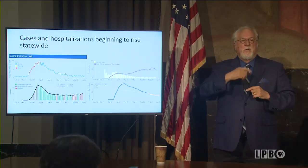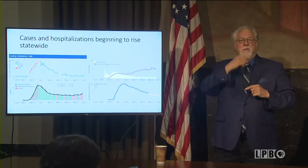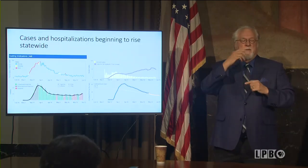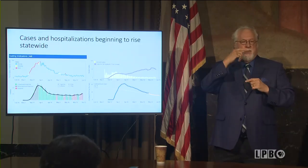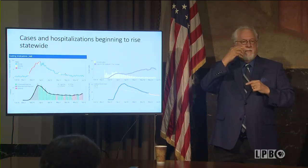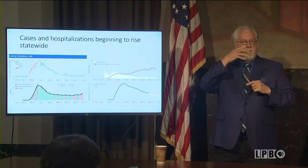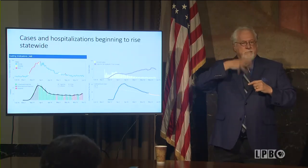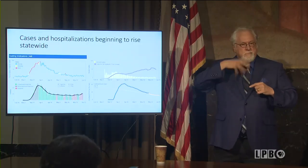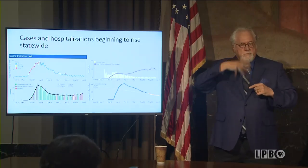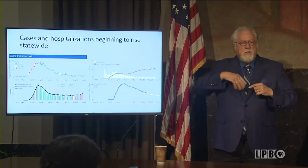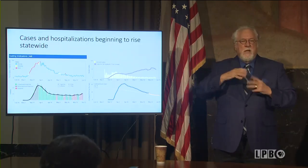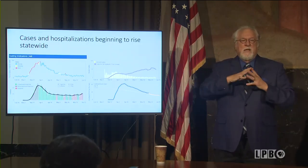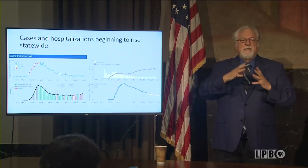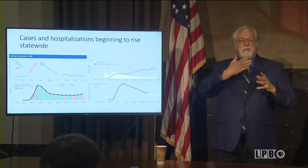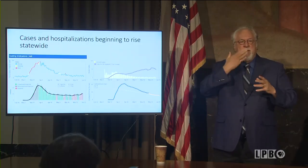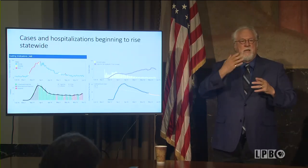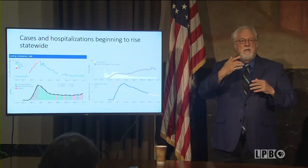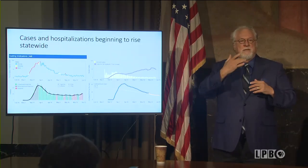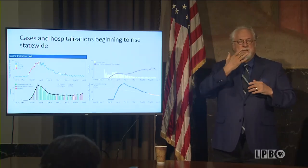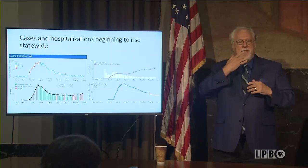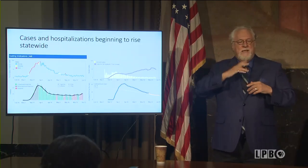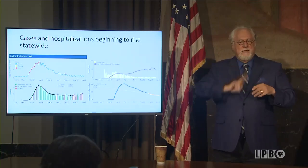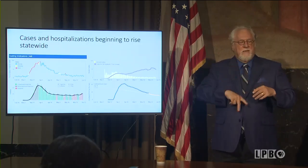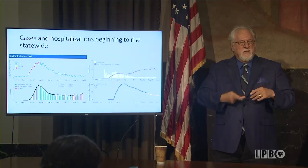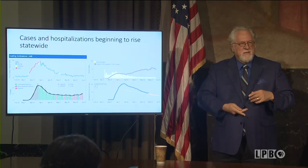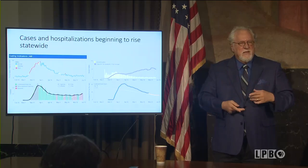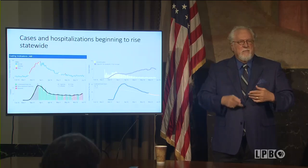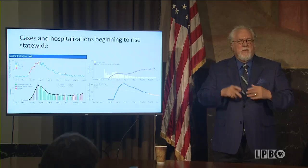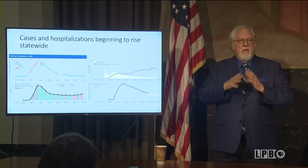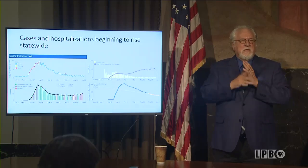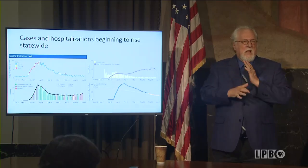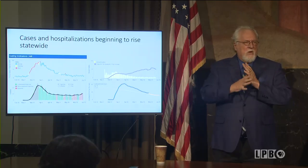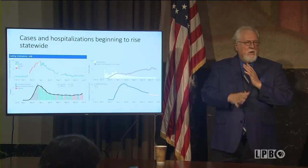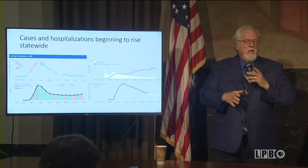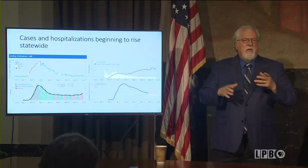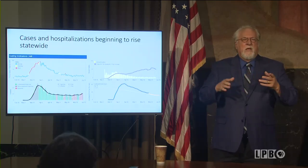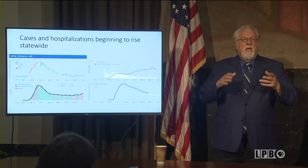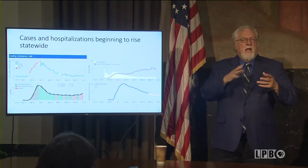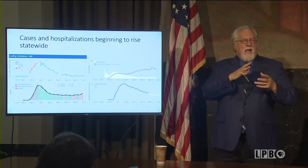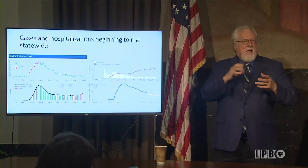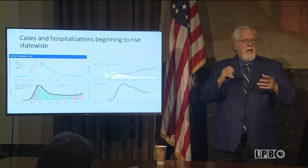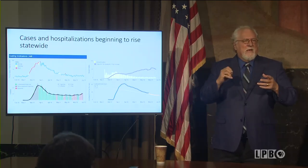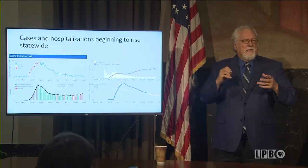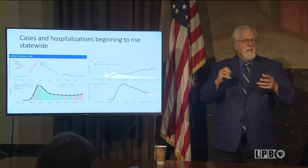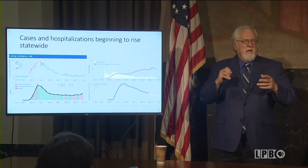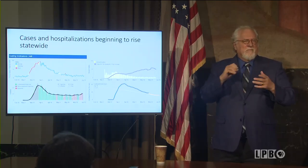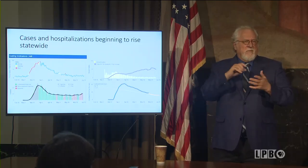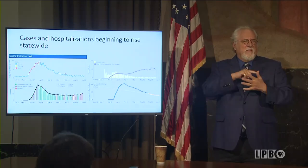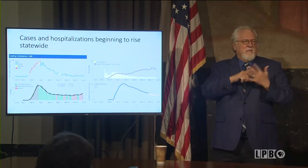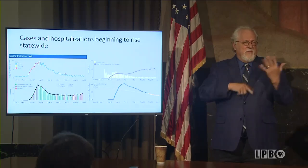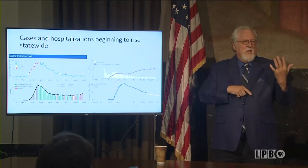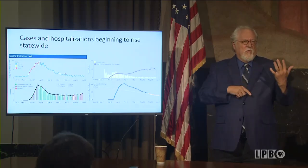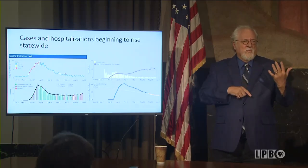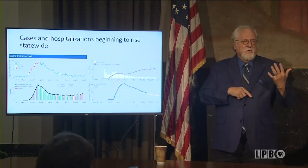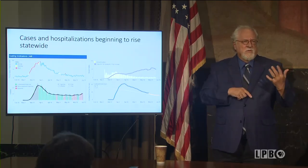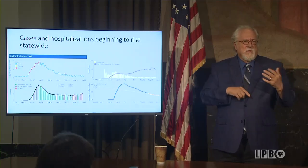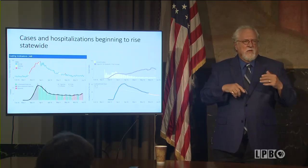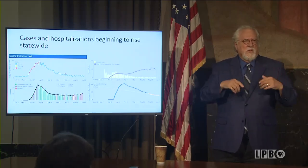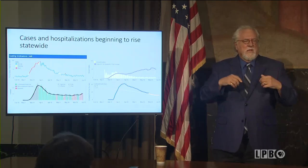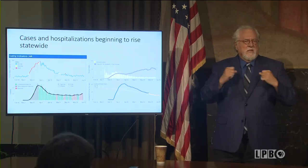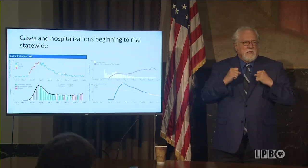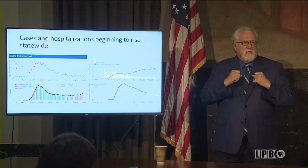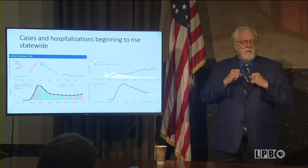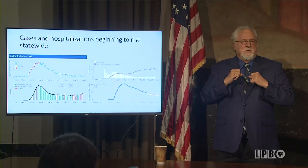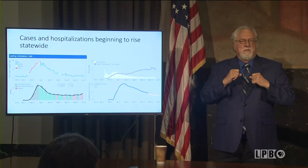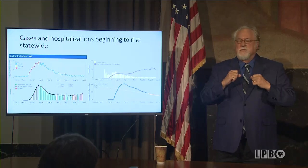loss of smell or taste, upset stomach, diarrhea, and those kinds of symptoms, shaking,